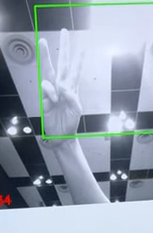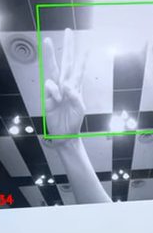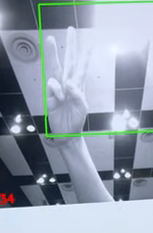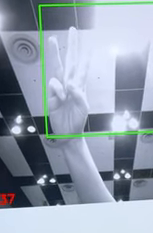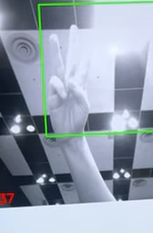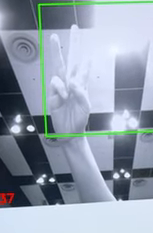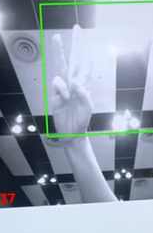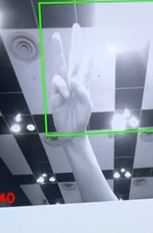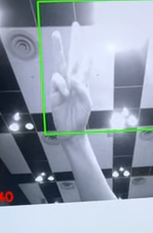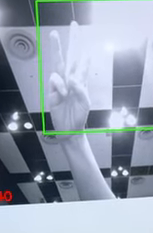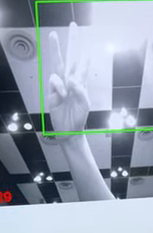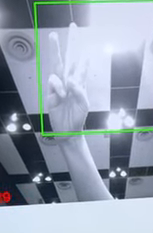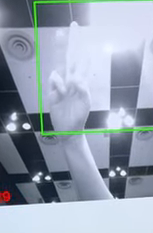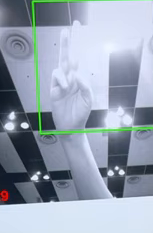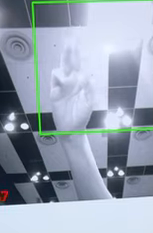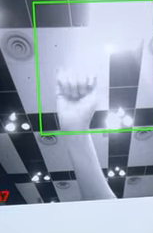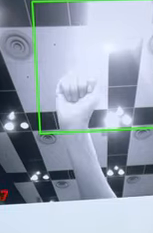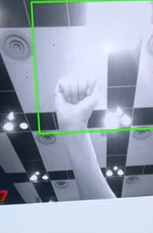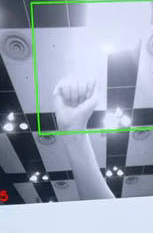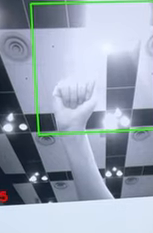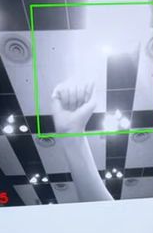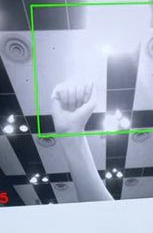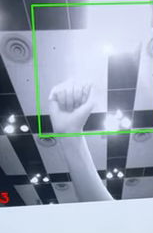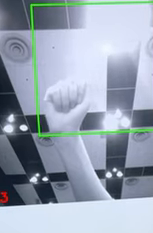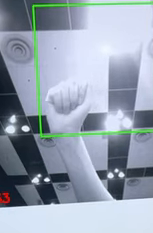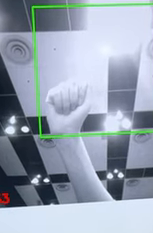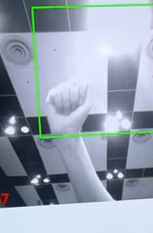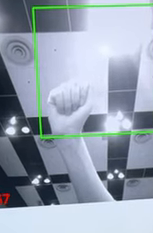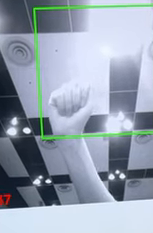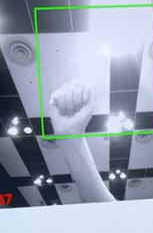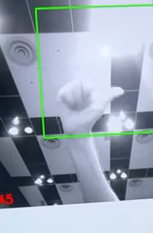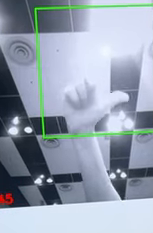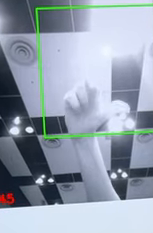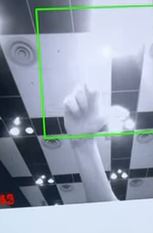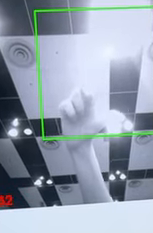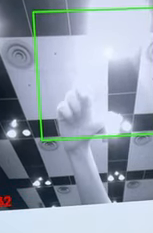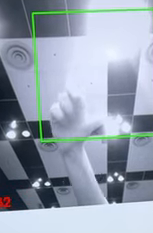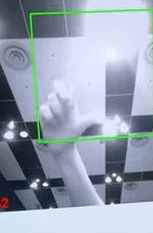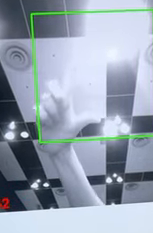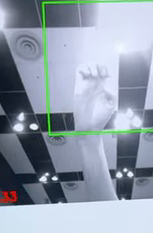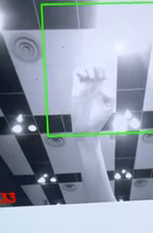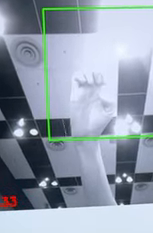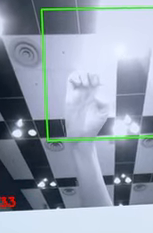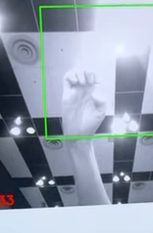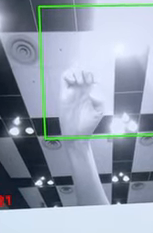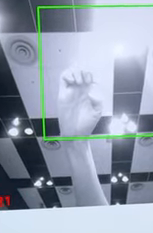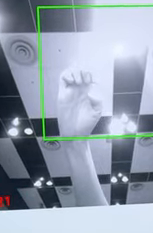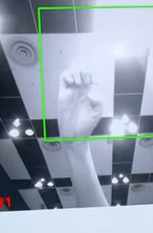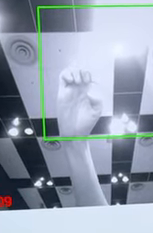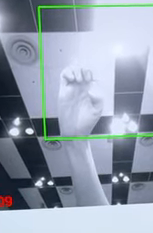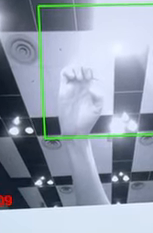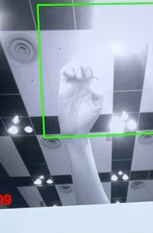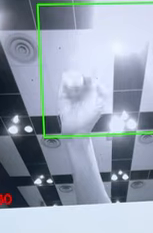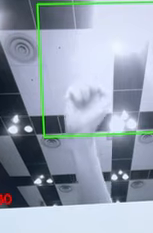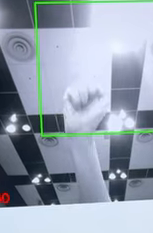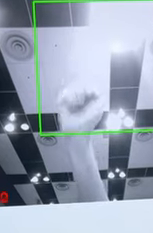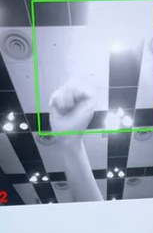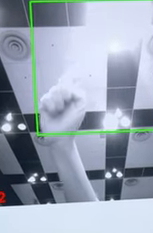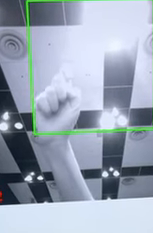not included with the ZU Board 1CG kit so if you're interested in doing a similar project of your own we